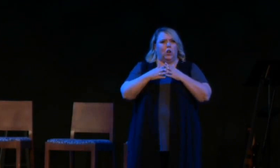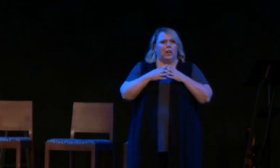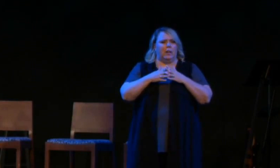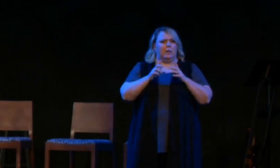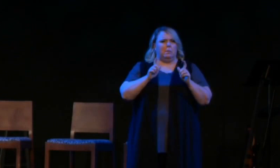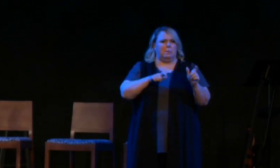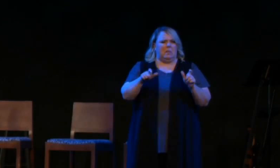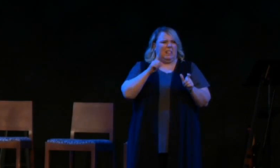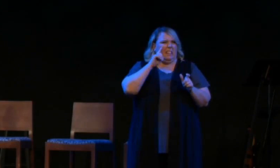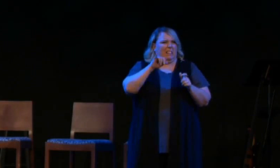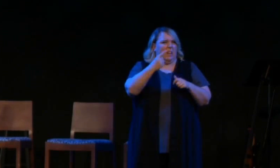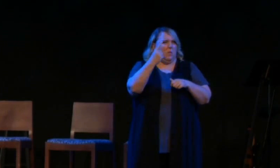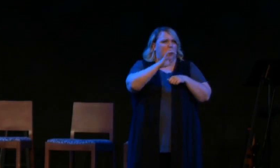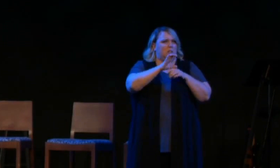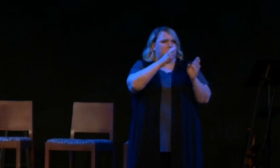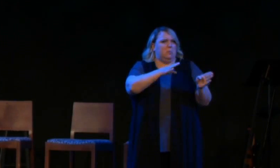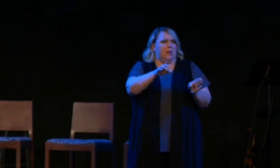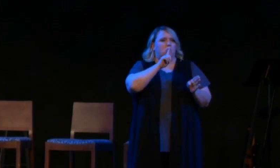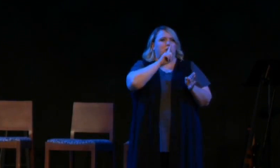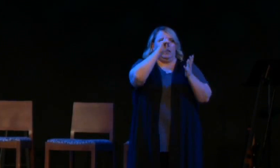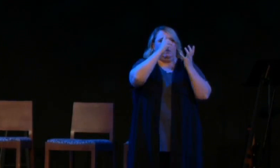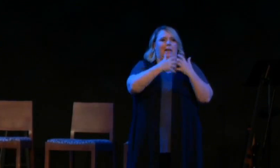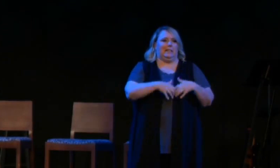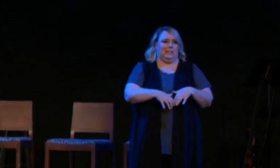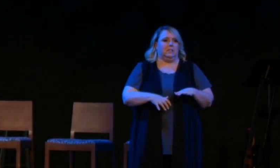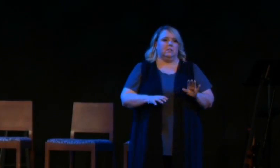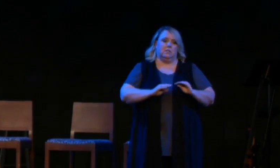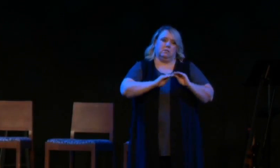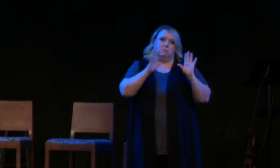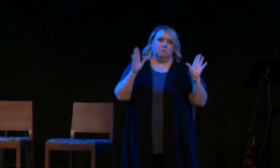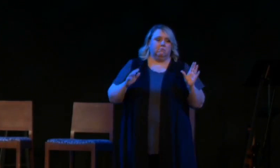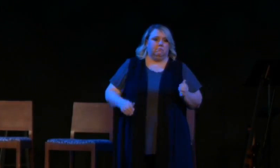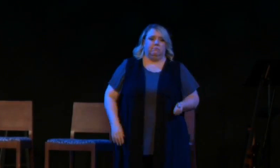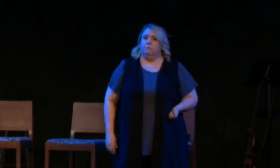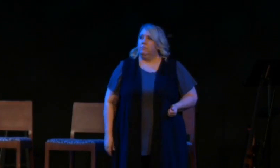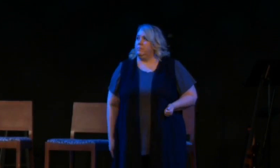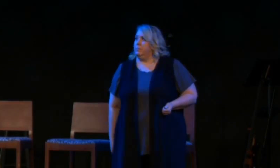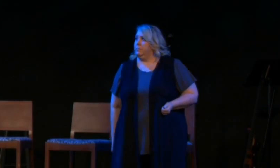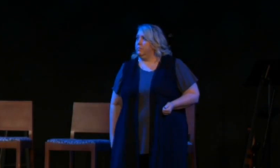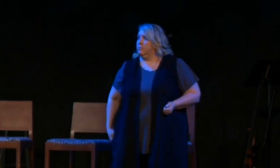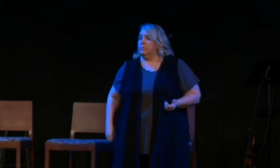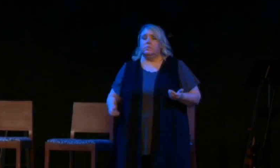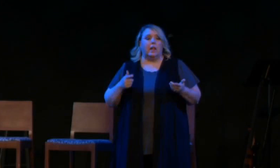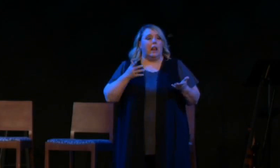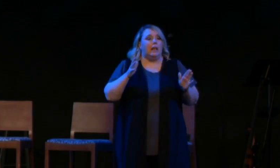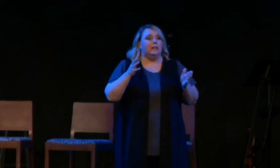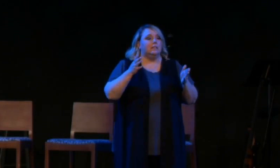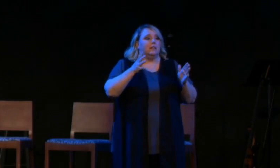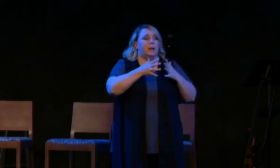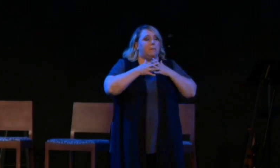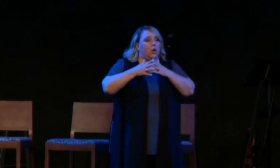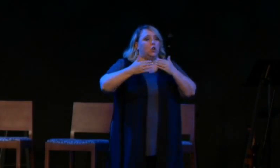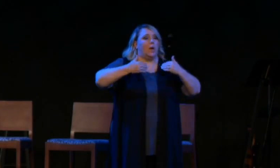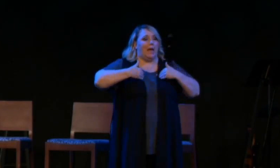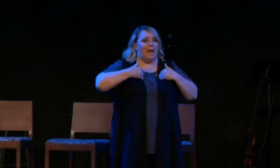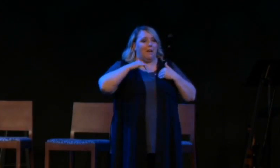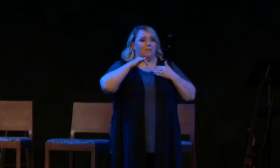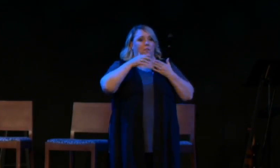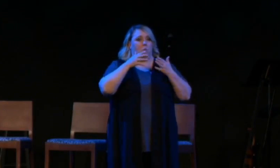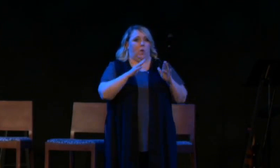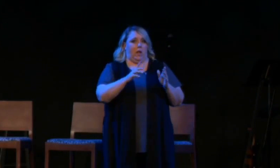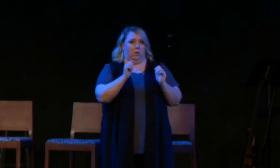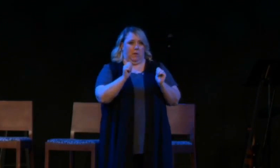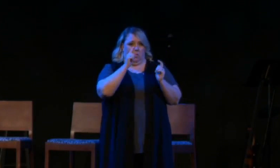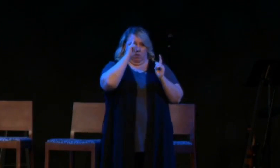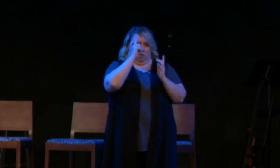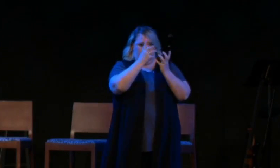that one church plan makes sense, as did the bishops and the commission. Let's let America have that ability to contextualize within